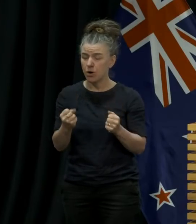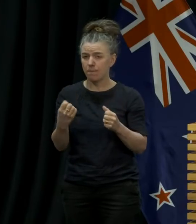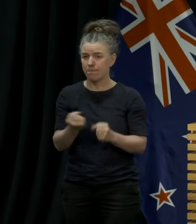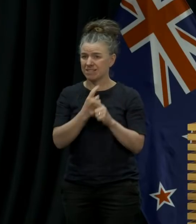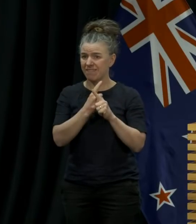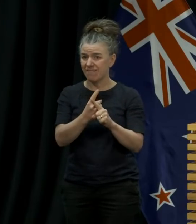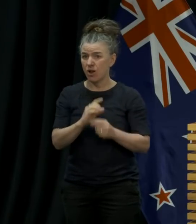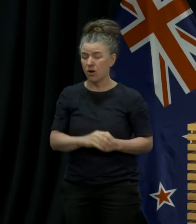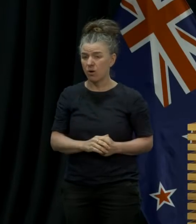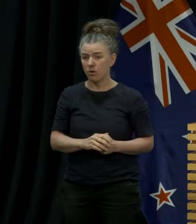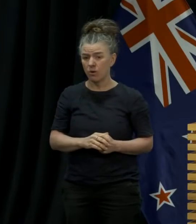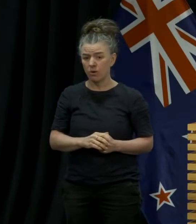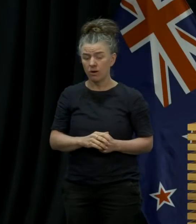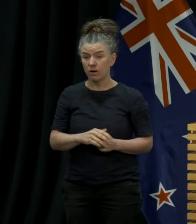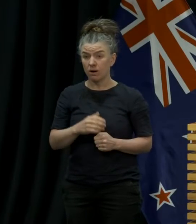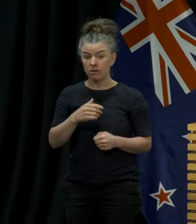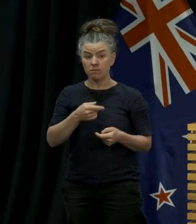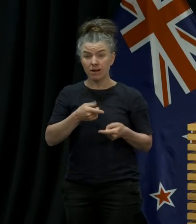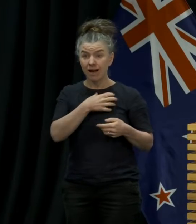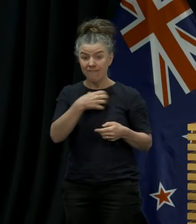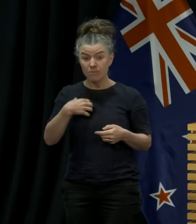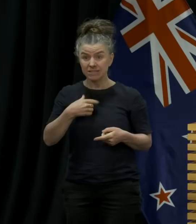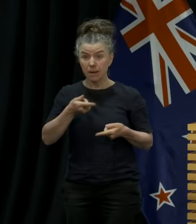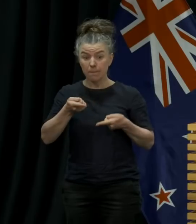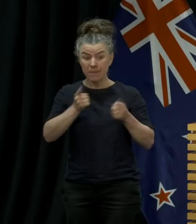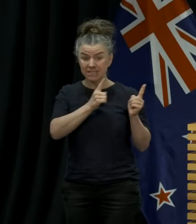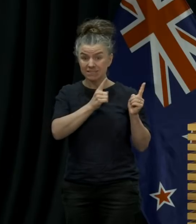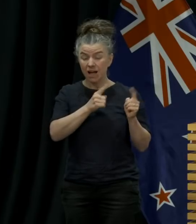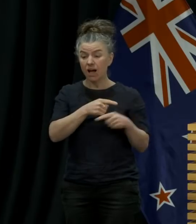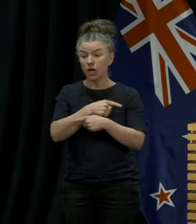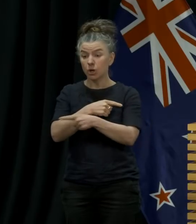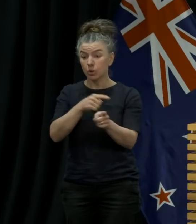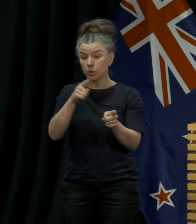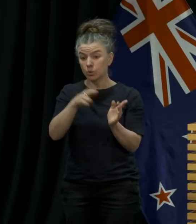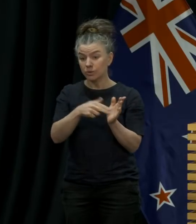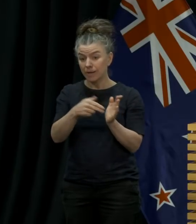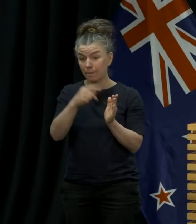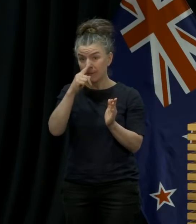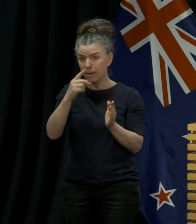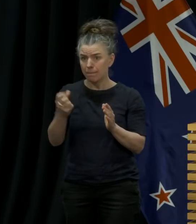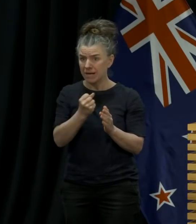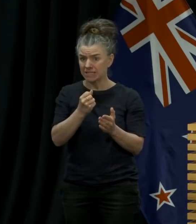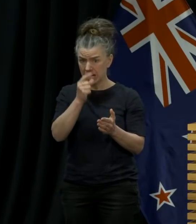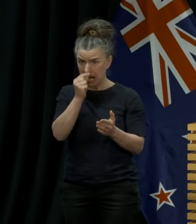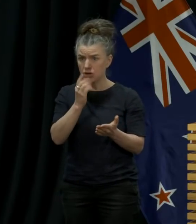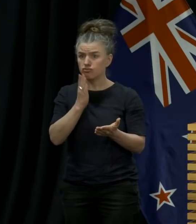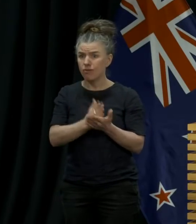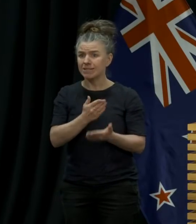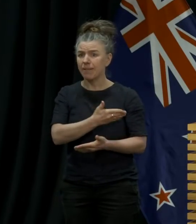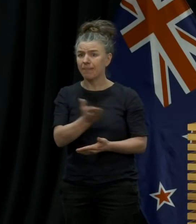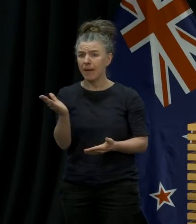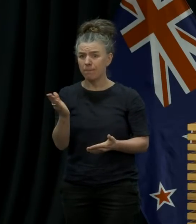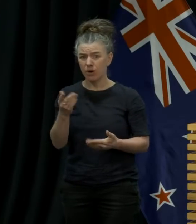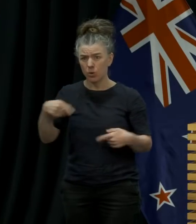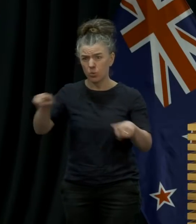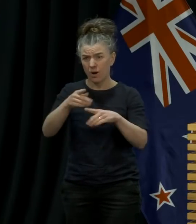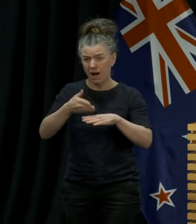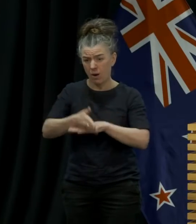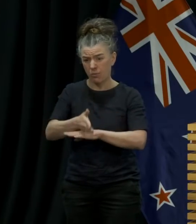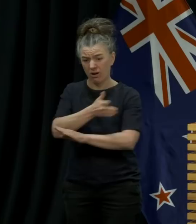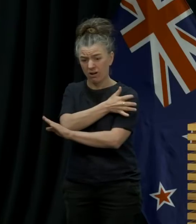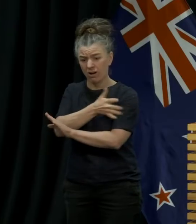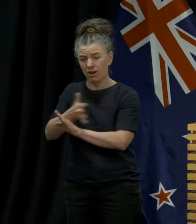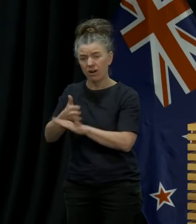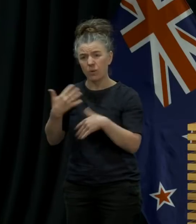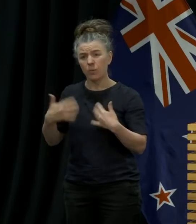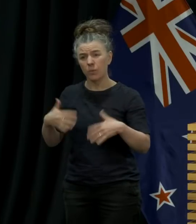of ministers and all of you, New Zealanders who got us here. This morning, I have called